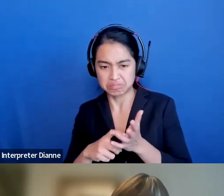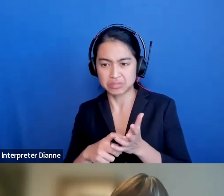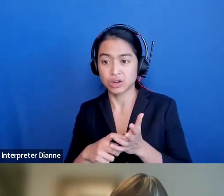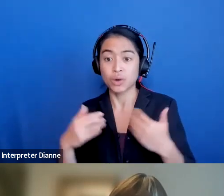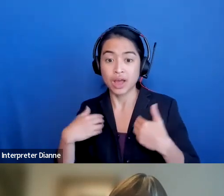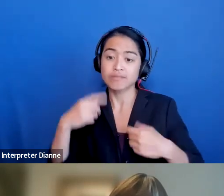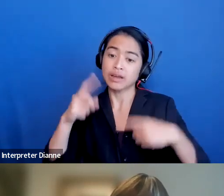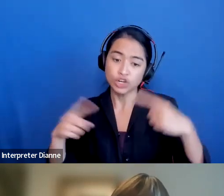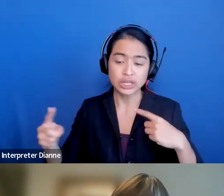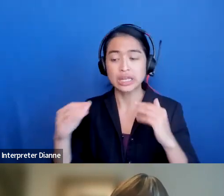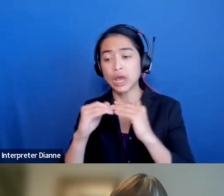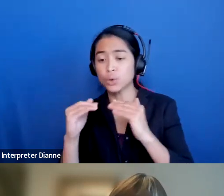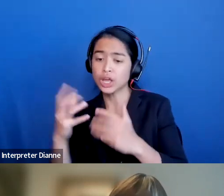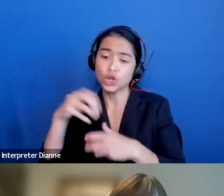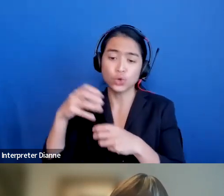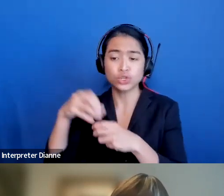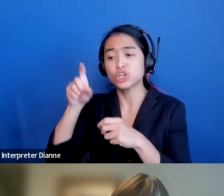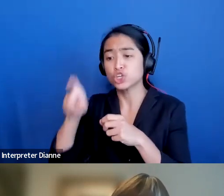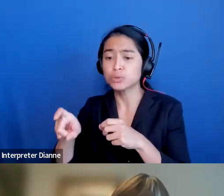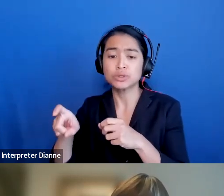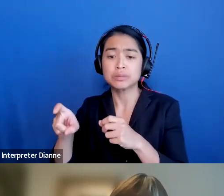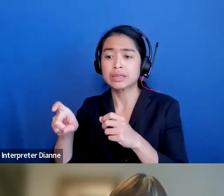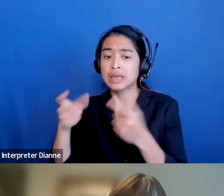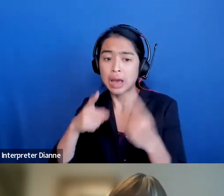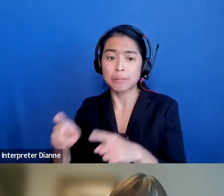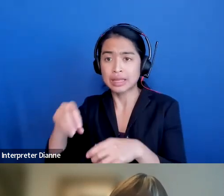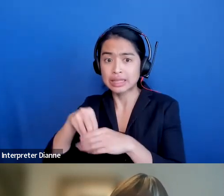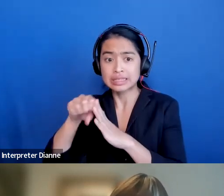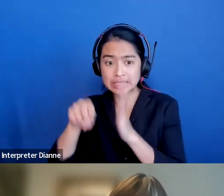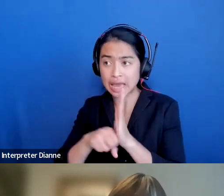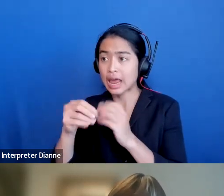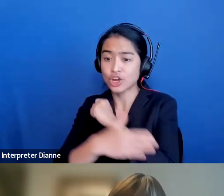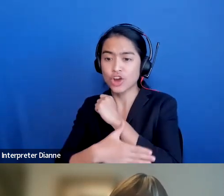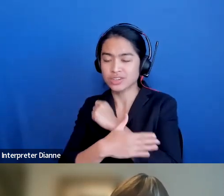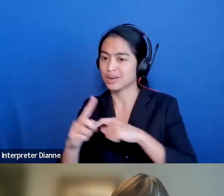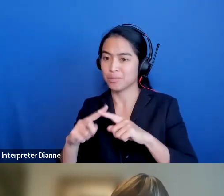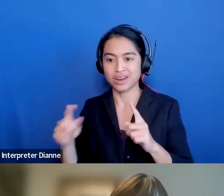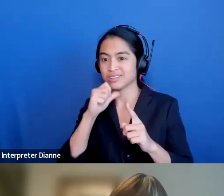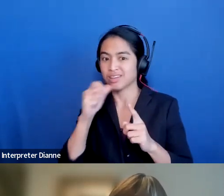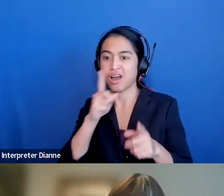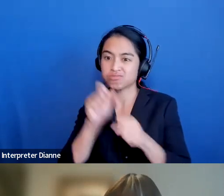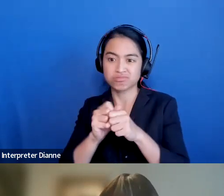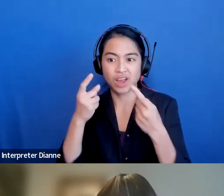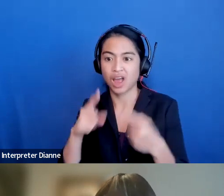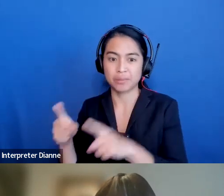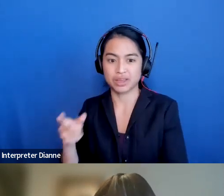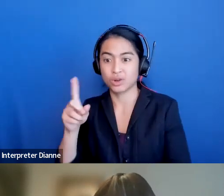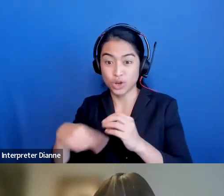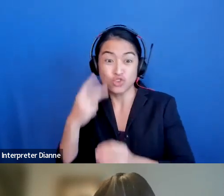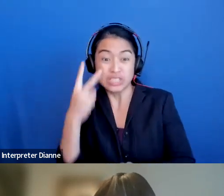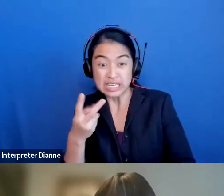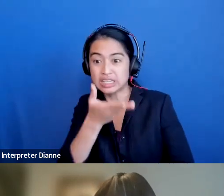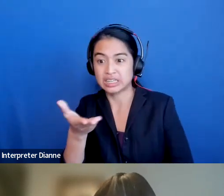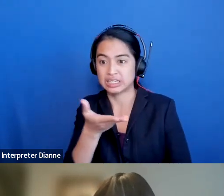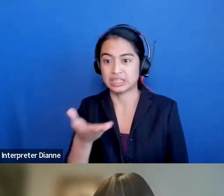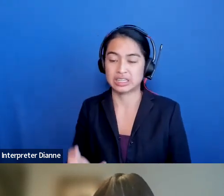diversity, equity, and inclusion supposed to be happening across the state and the country, but it don't look like it when you look at some of this. And